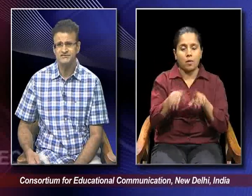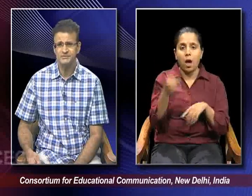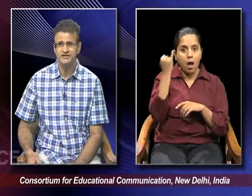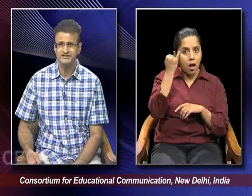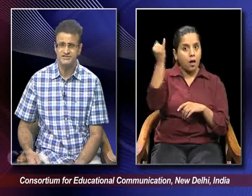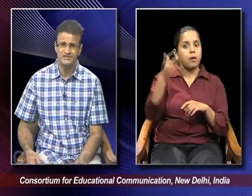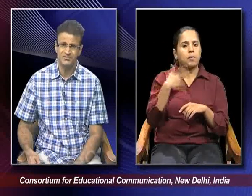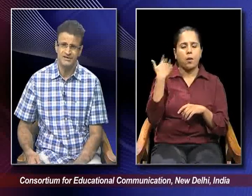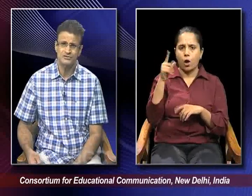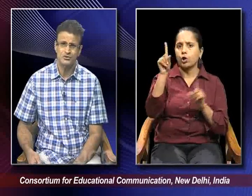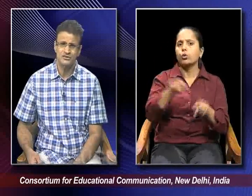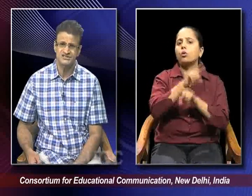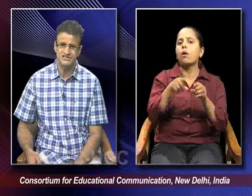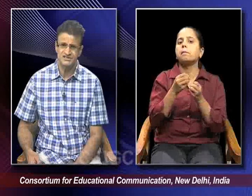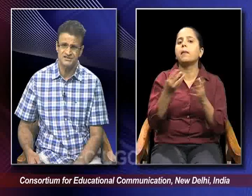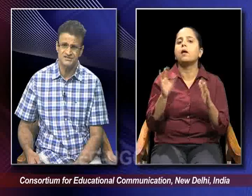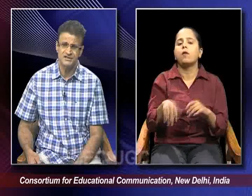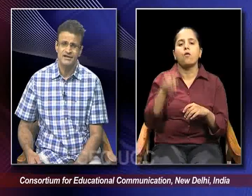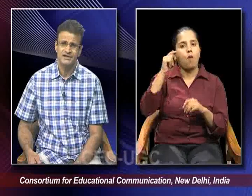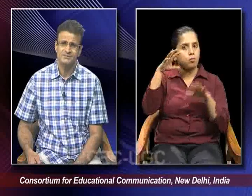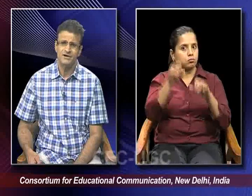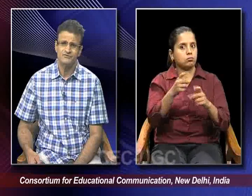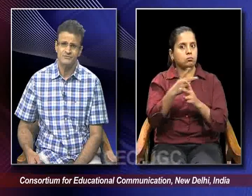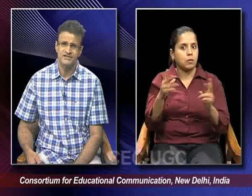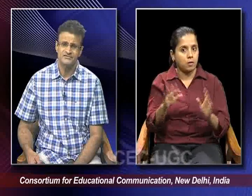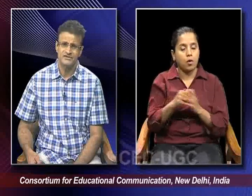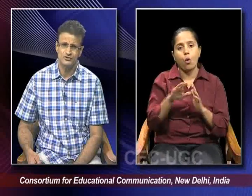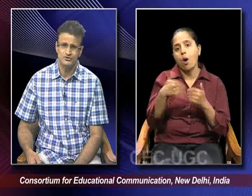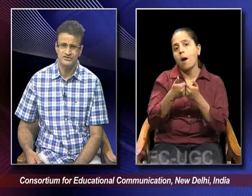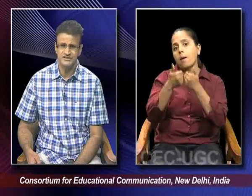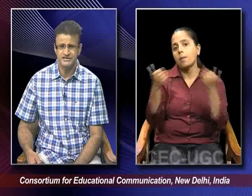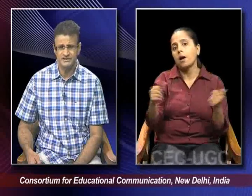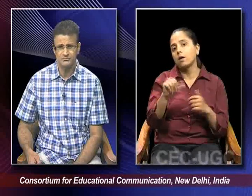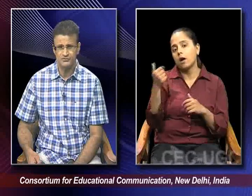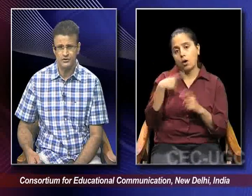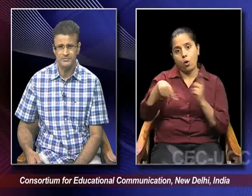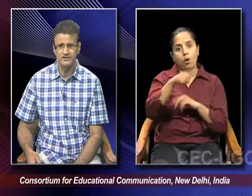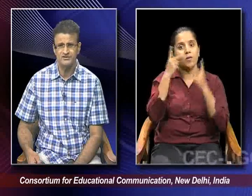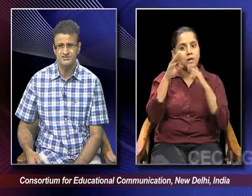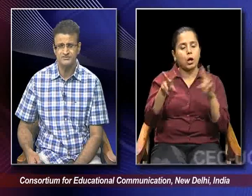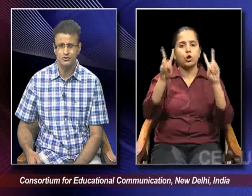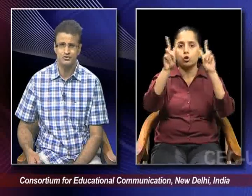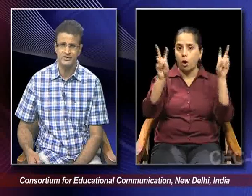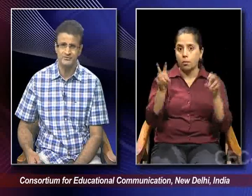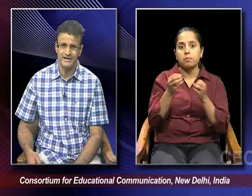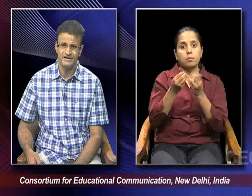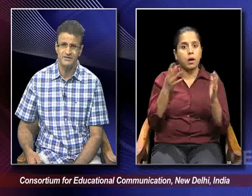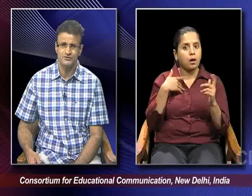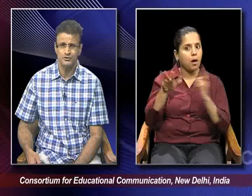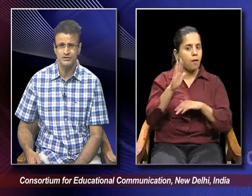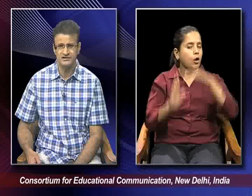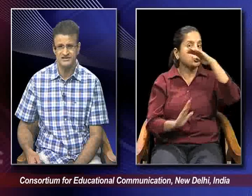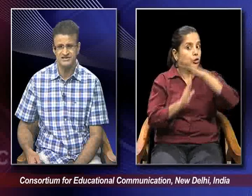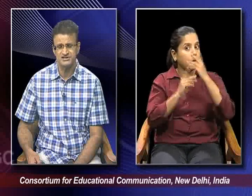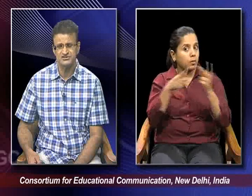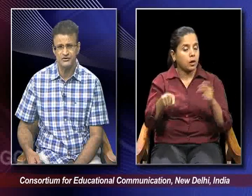they were being rejected by the colonial censors, and apart from that we also see that a number of topicals, they were also being banned by the